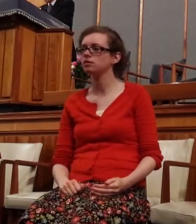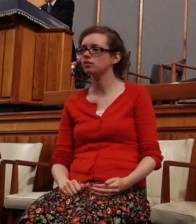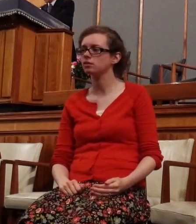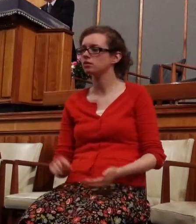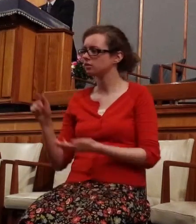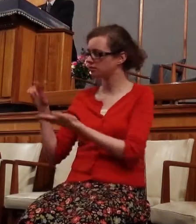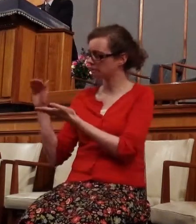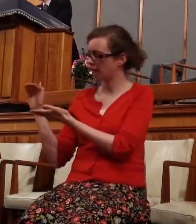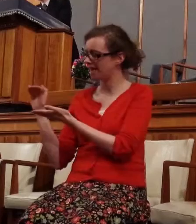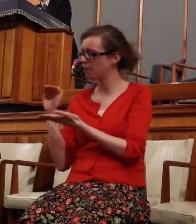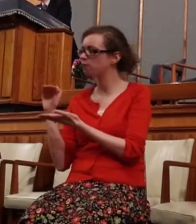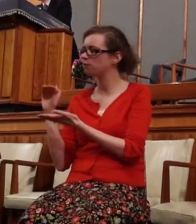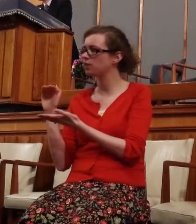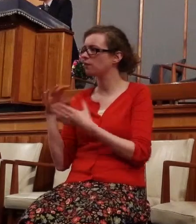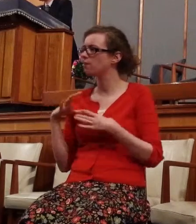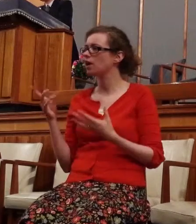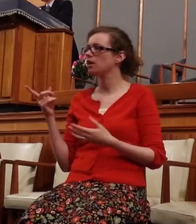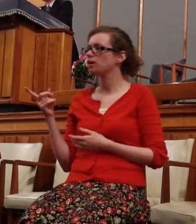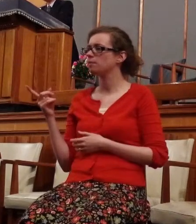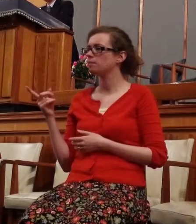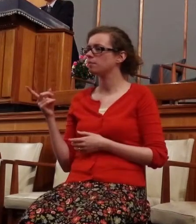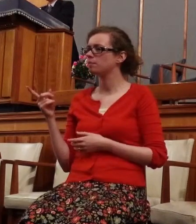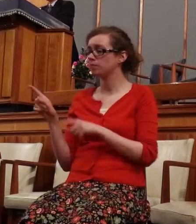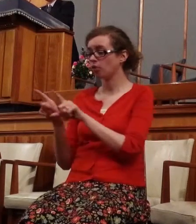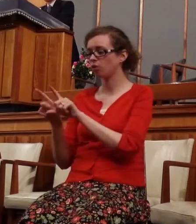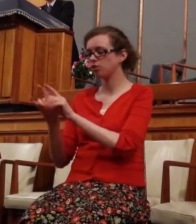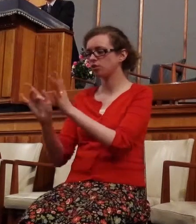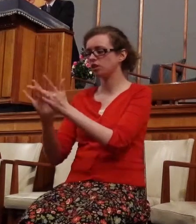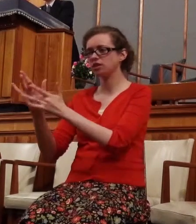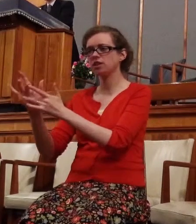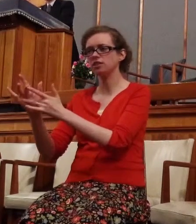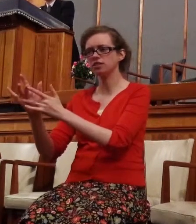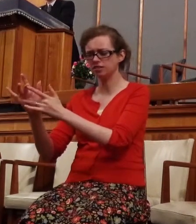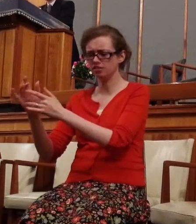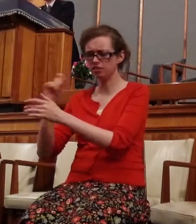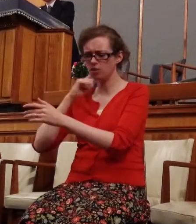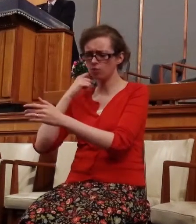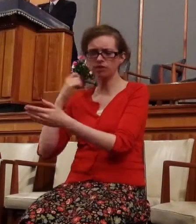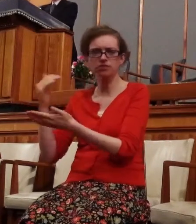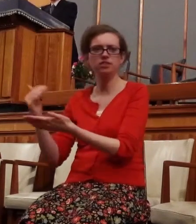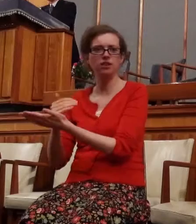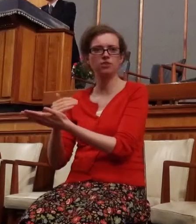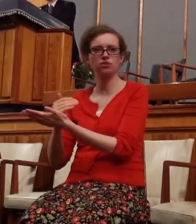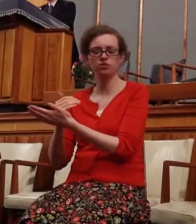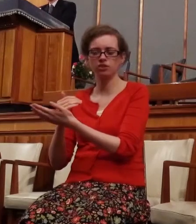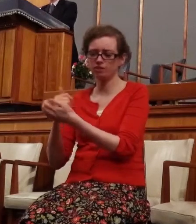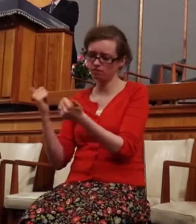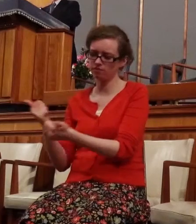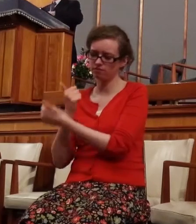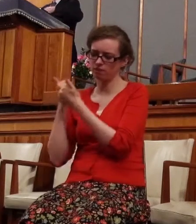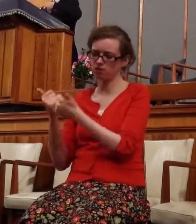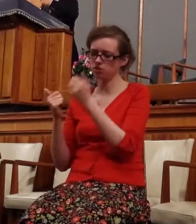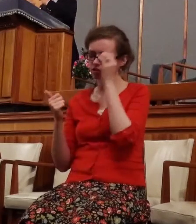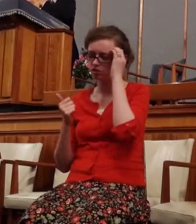an assurance. It is done. You see, it is a passive tense. Thou shalt be saved. It is done.